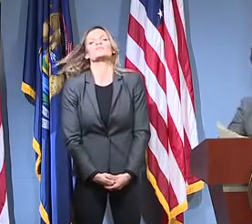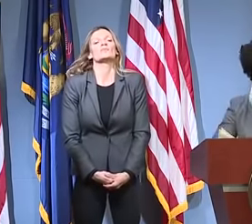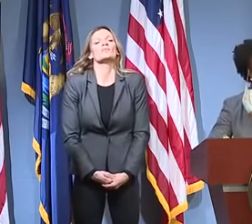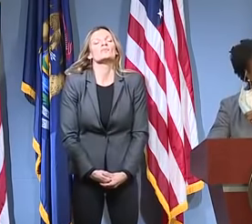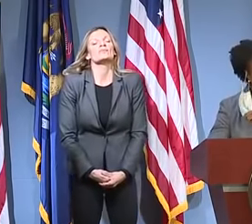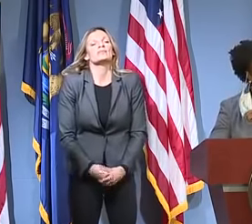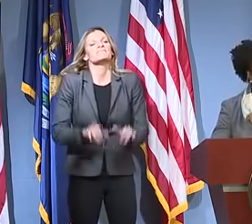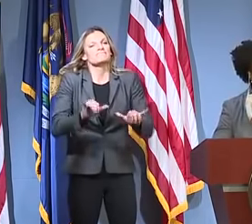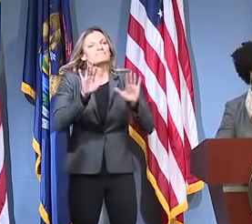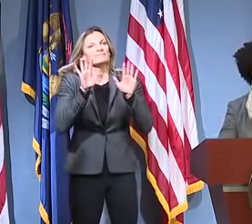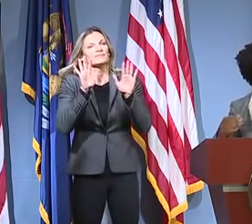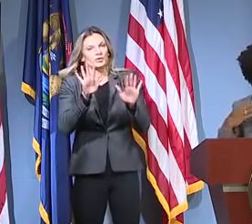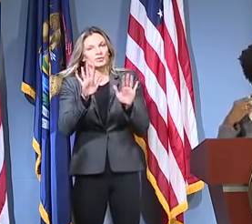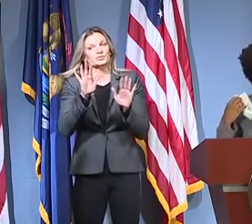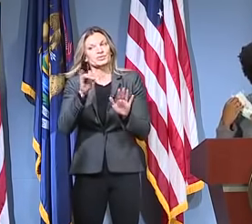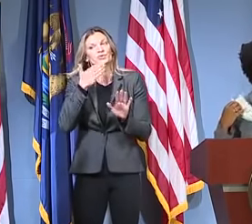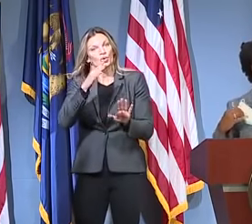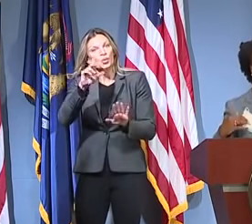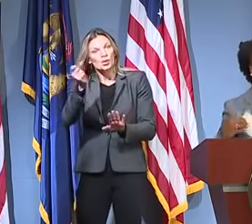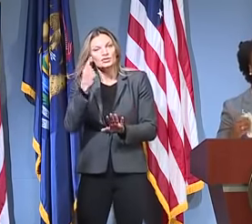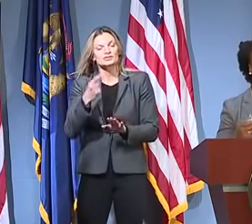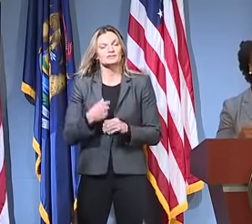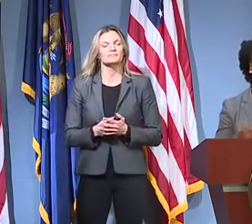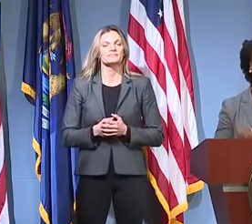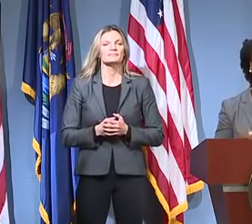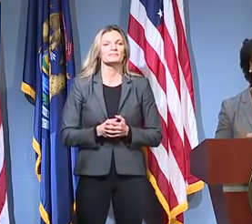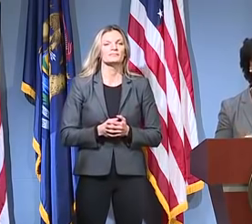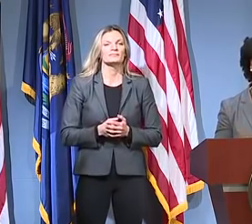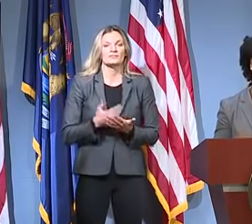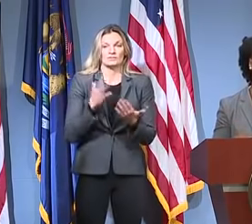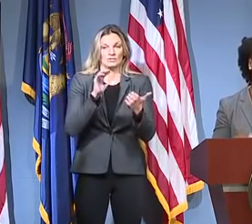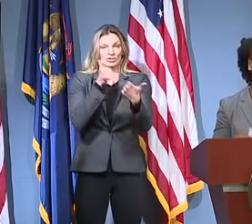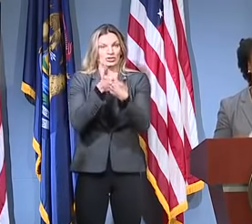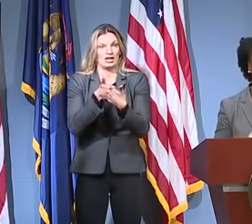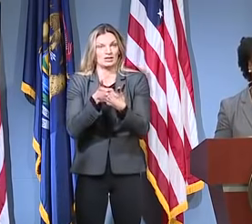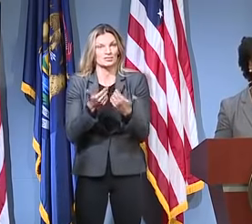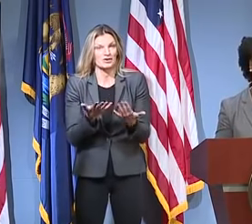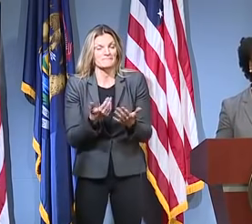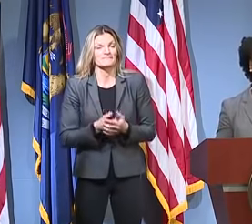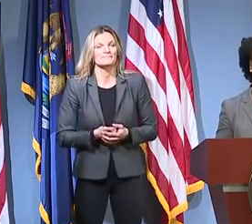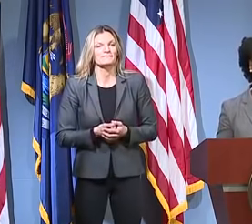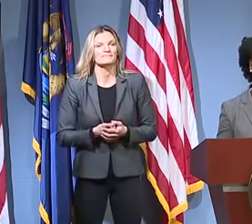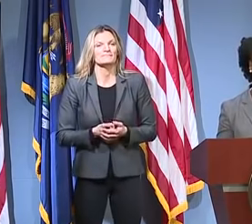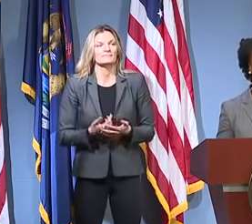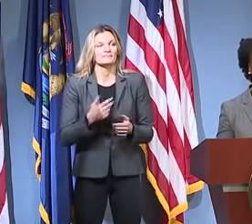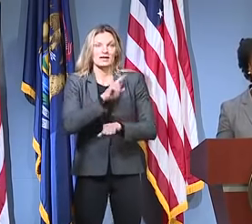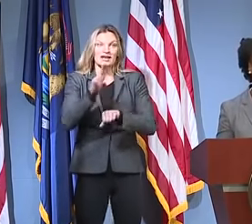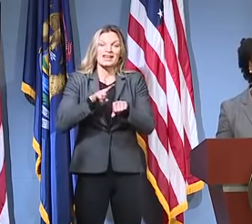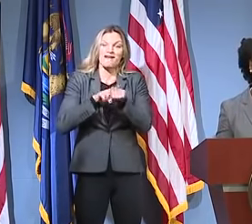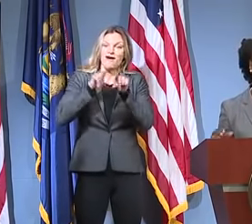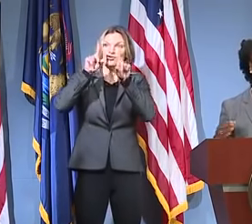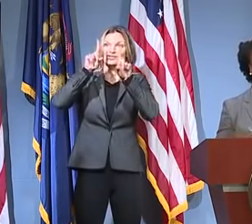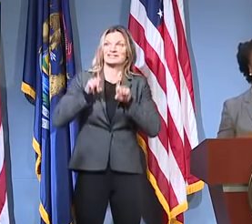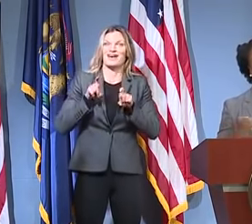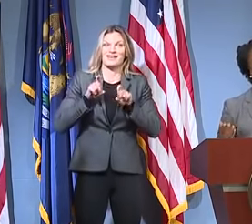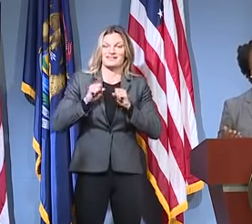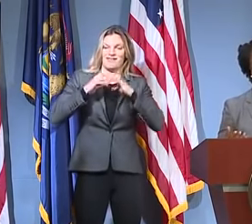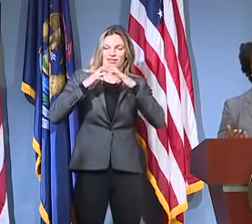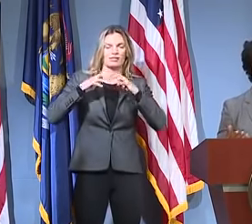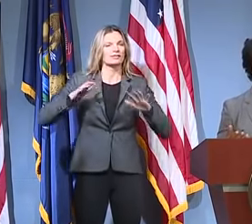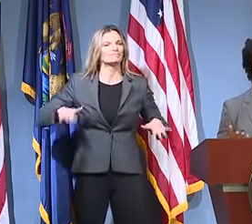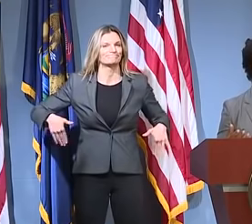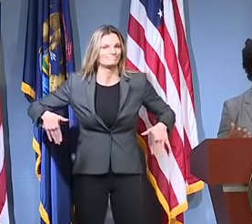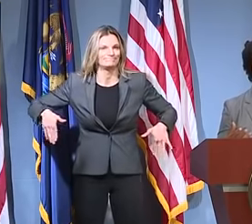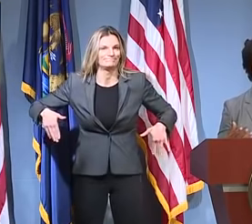Yeah, that's a great question. So I think one of the challenges is that we do not have a national testing strategy. There are not